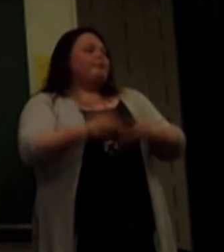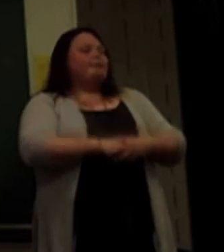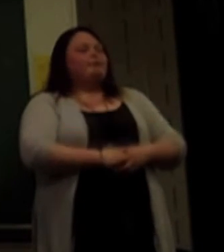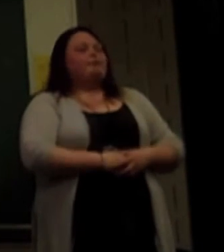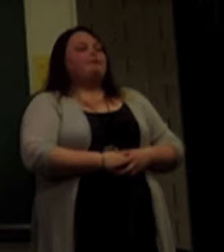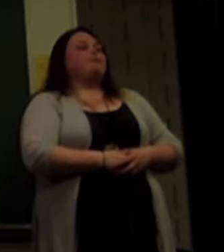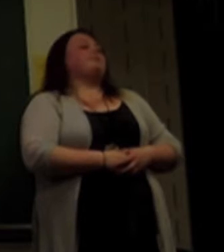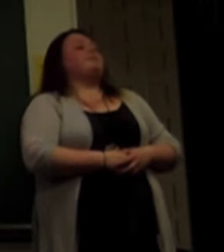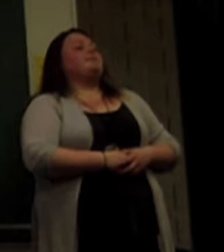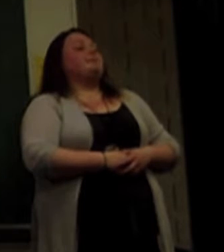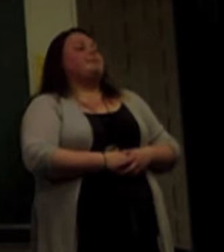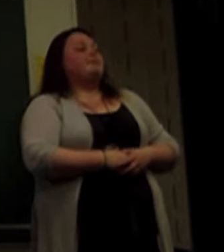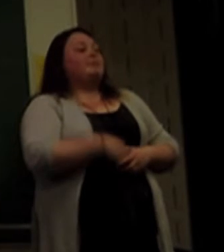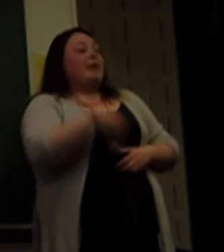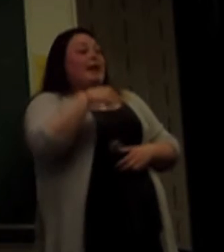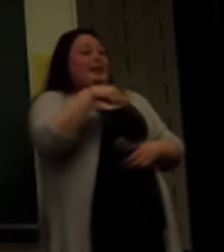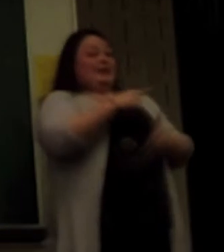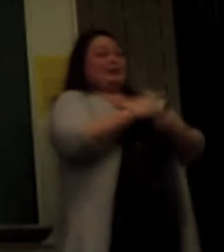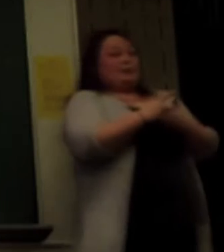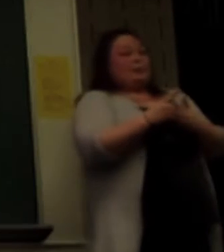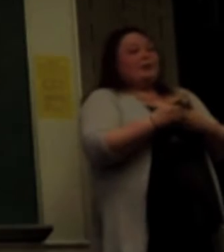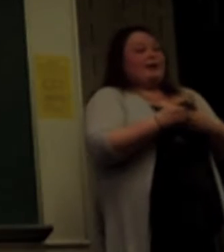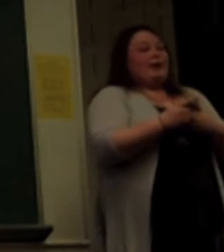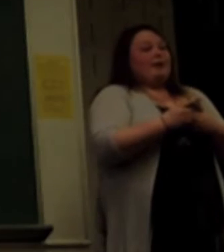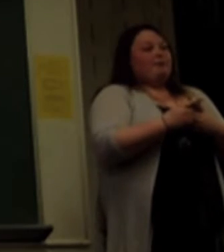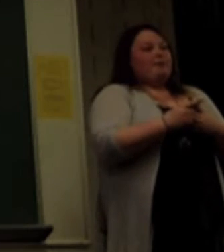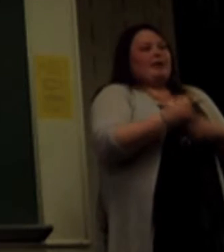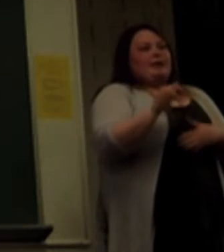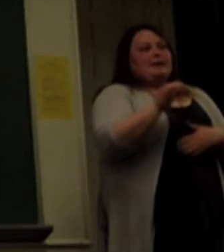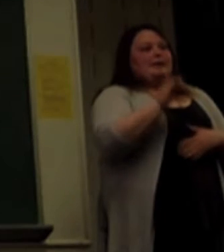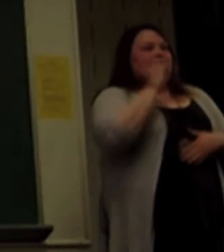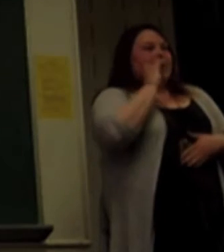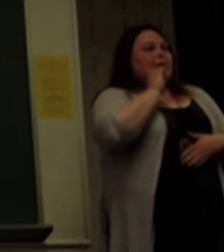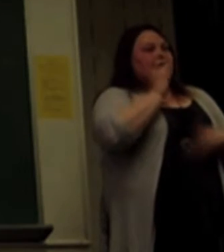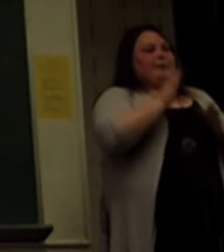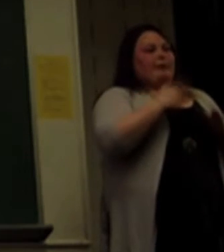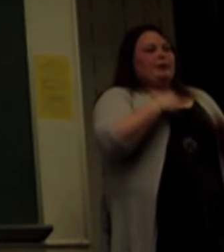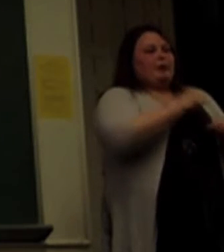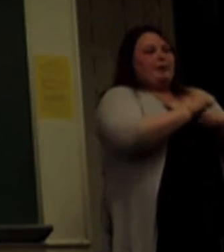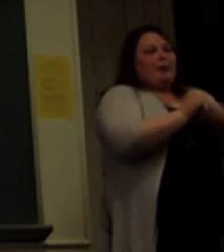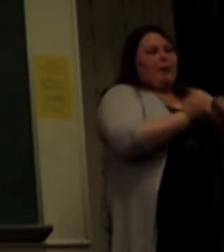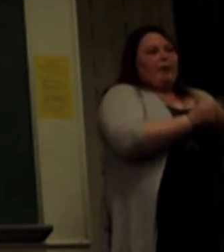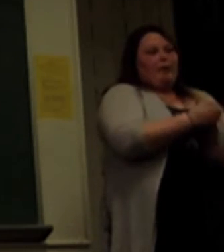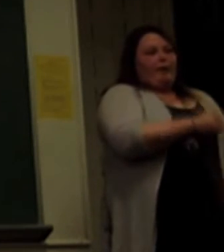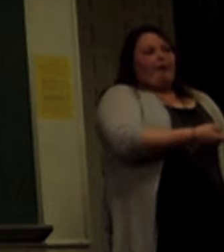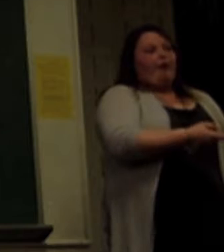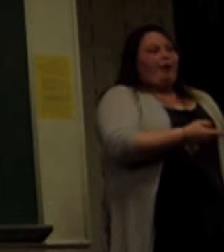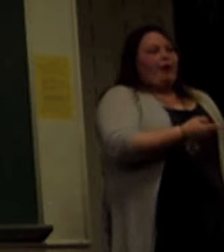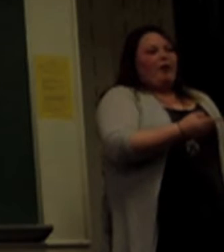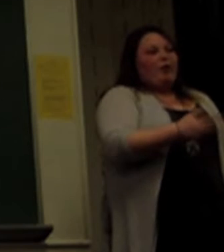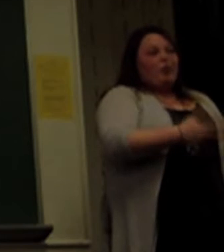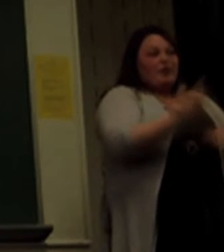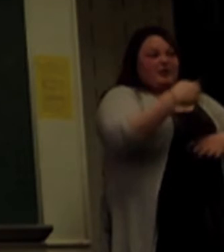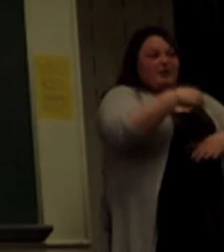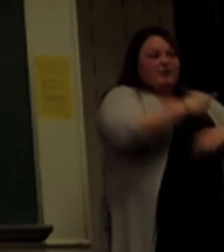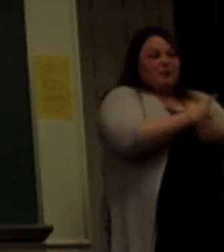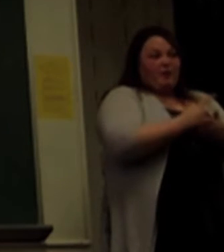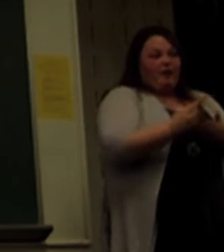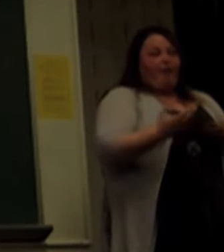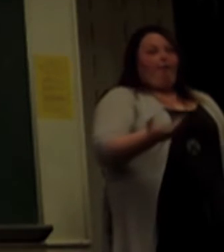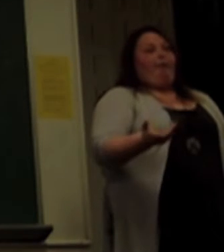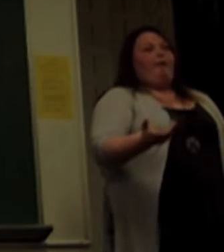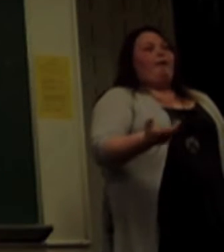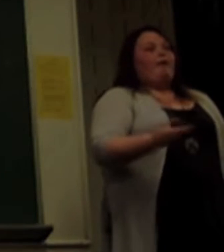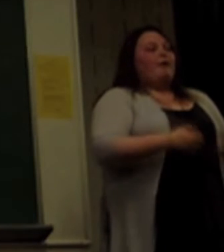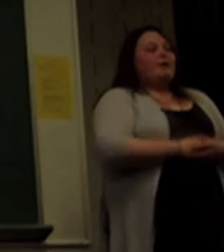like, this week I had somebody who I'd seen 3 times, so I'd be like, hey, how are you doing? We had an